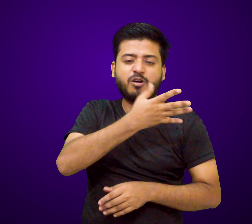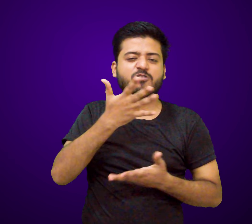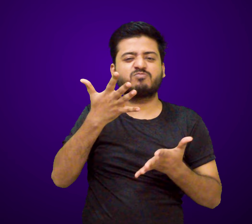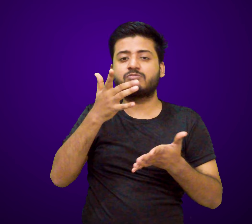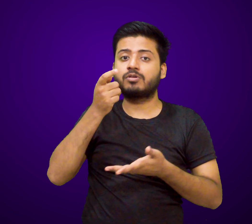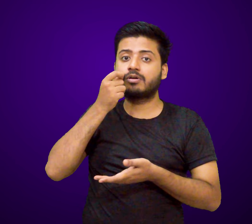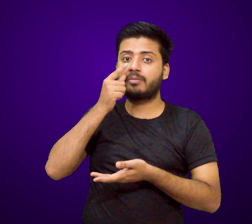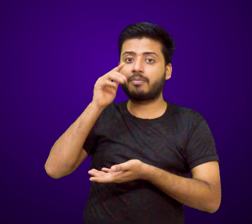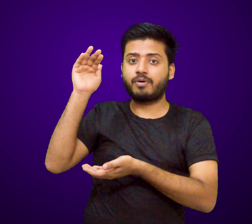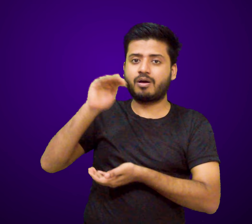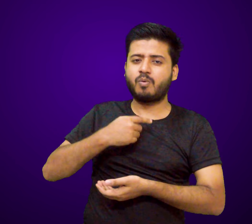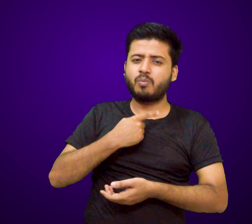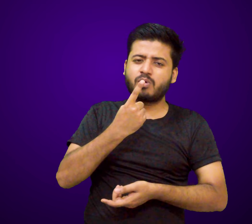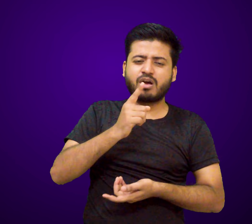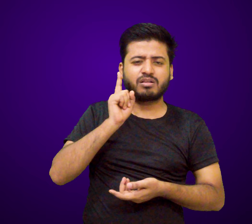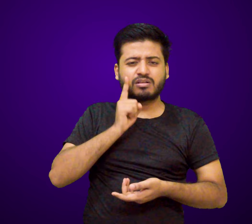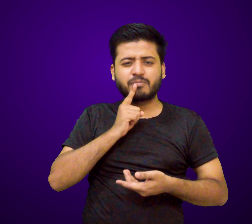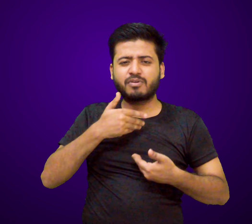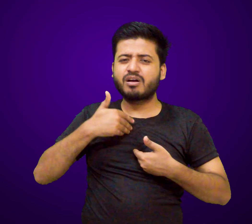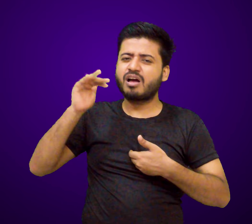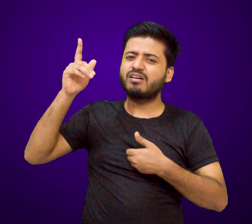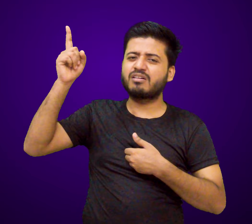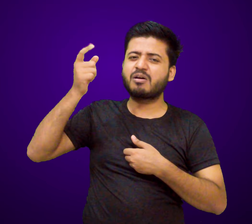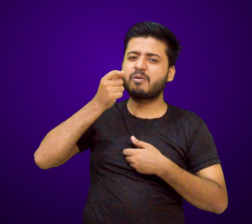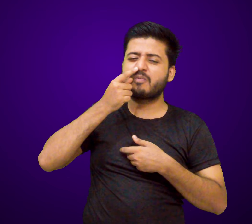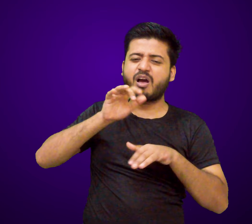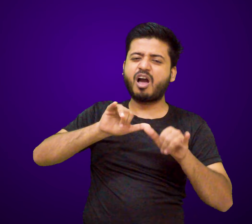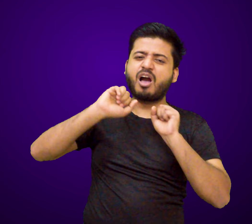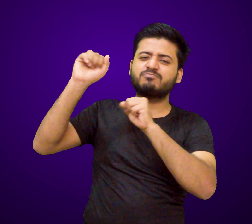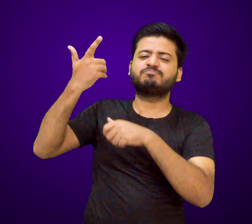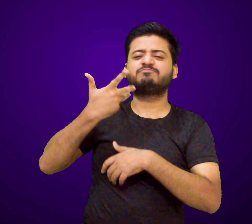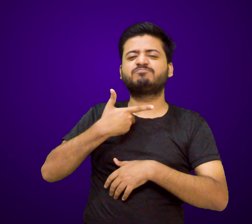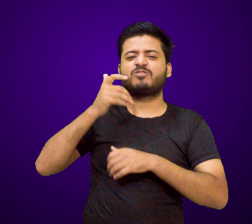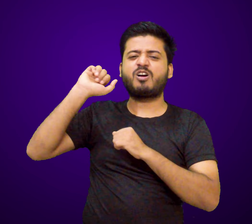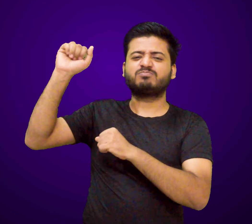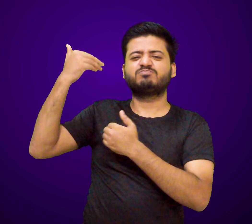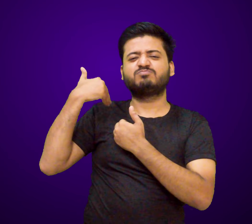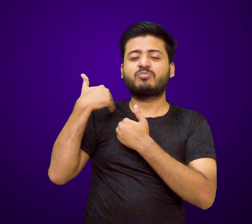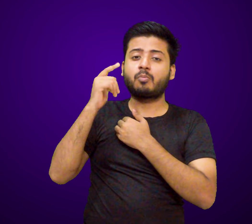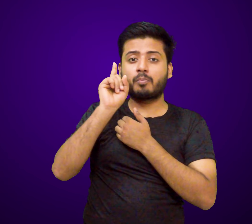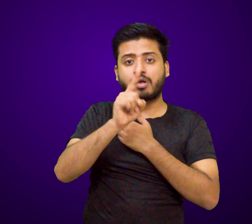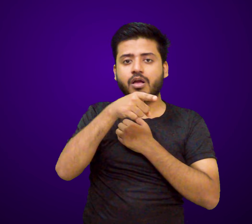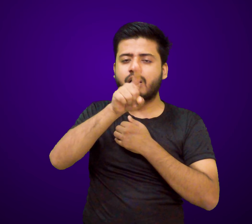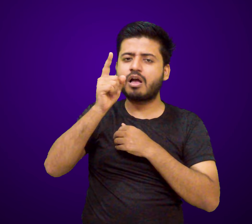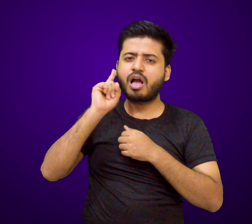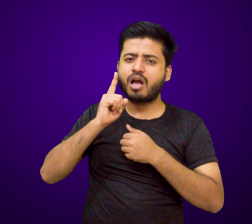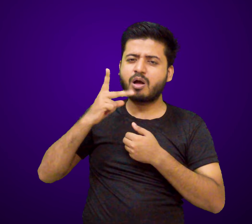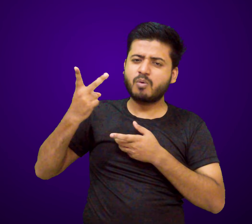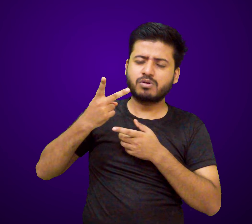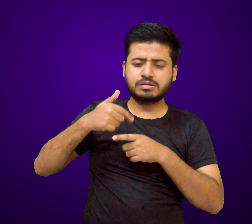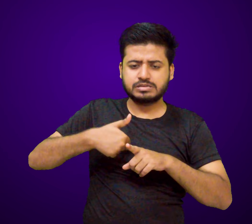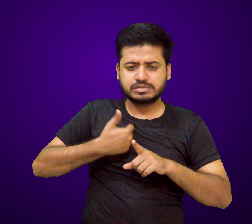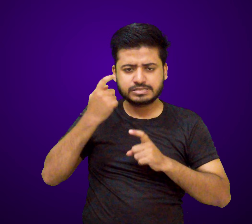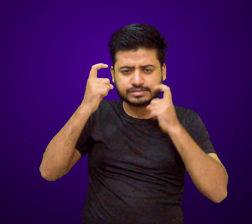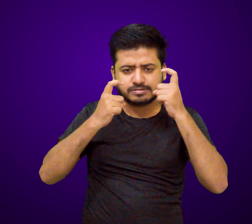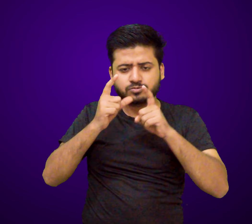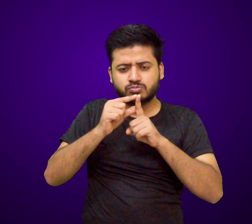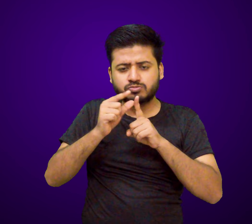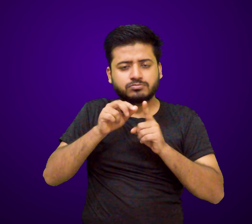your disabling condition. Detailed description of your disability and mobility issues. In your own words, explain the nature